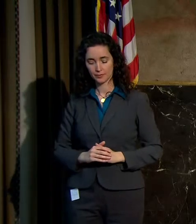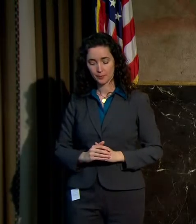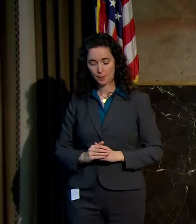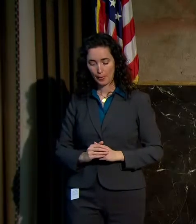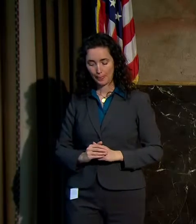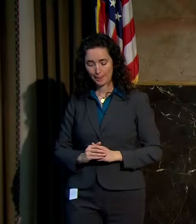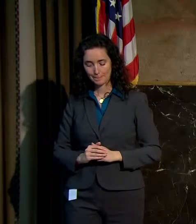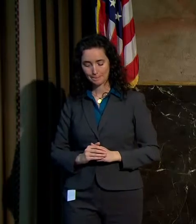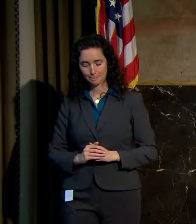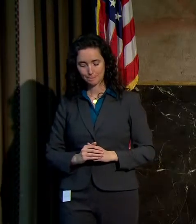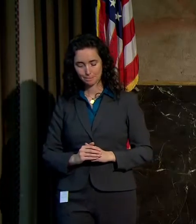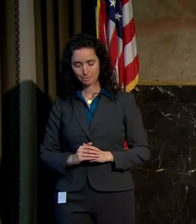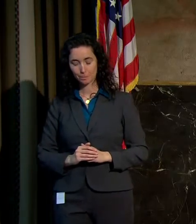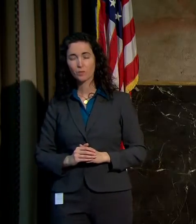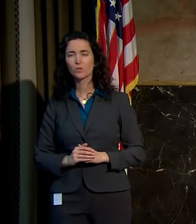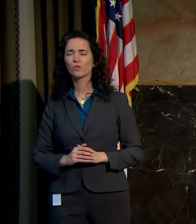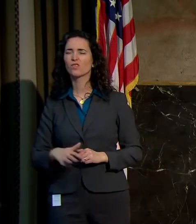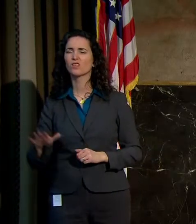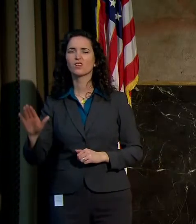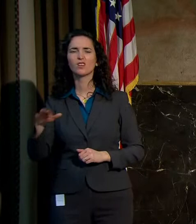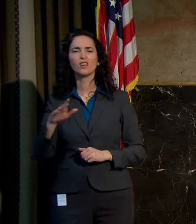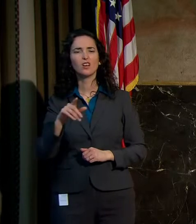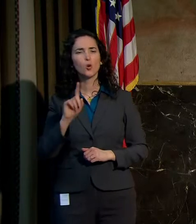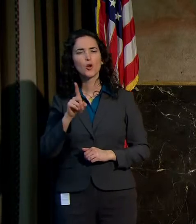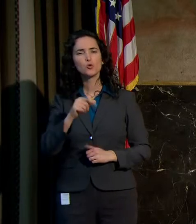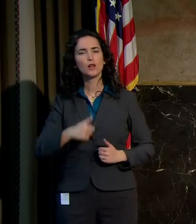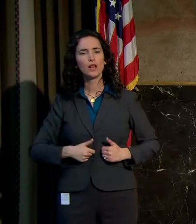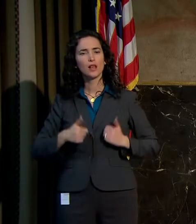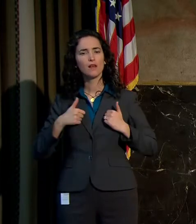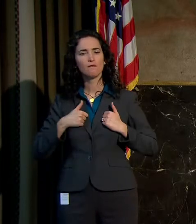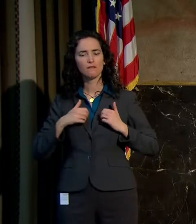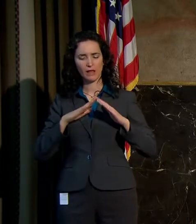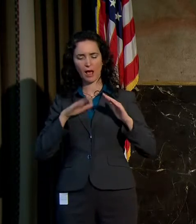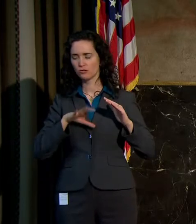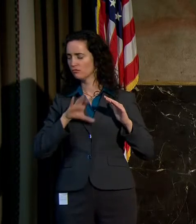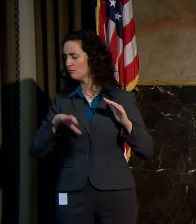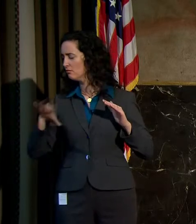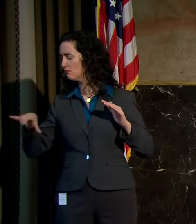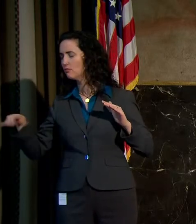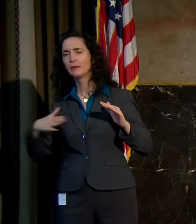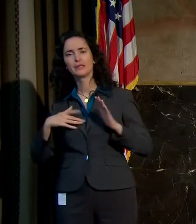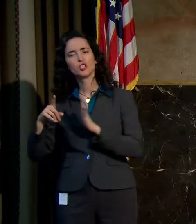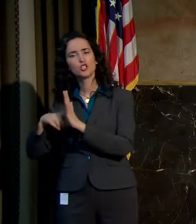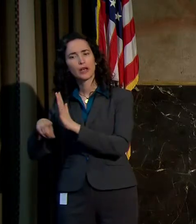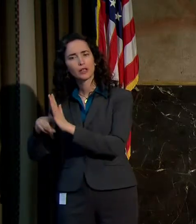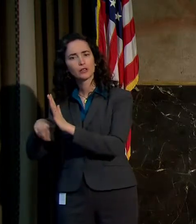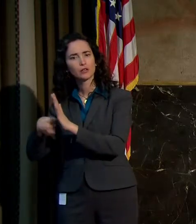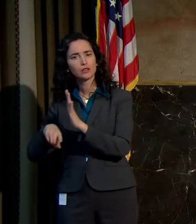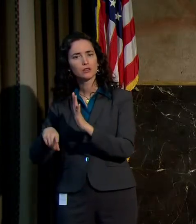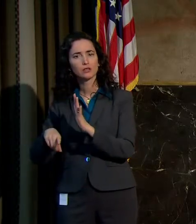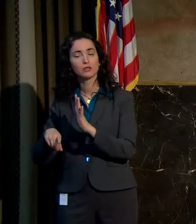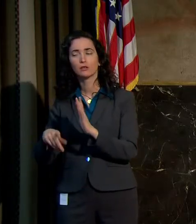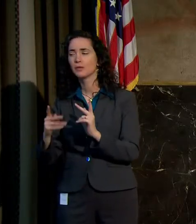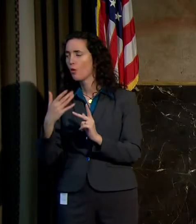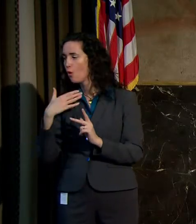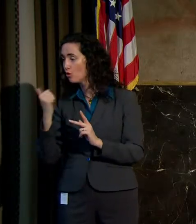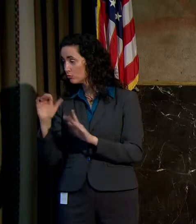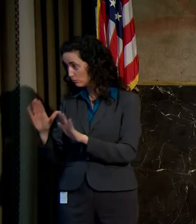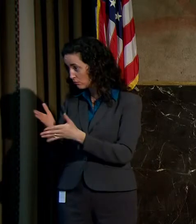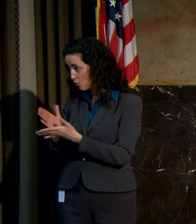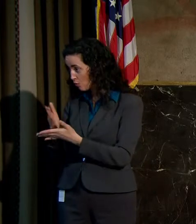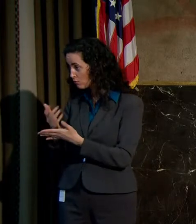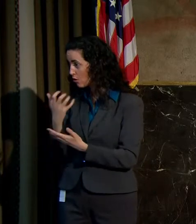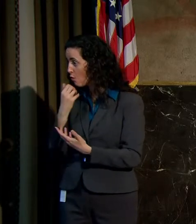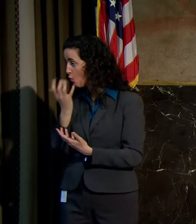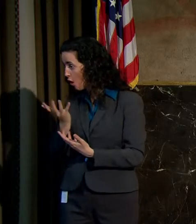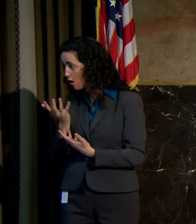Please make sure that you check on your elderly neighbors, those who may have trouble staying warm or making sure that they have what they